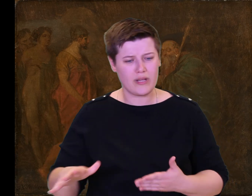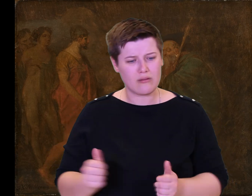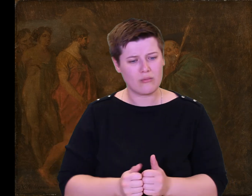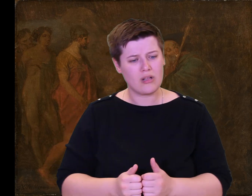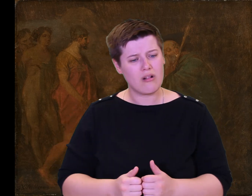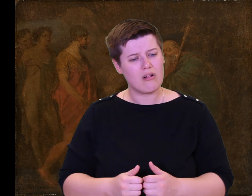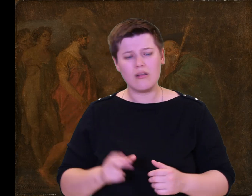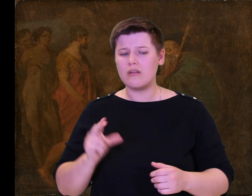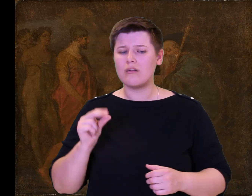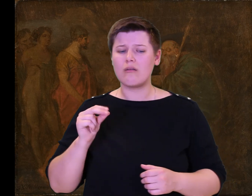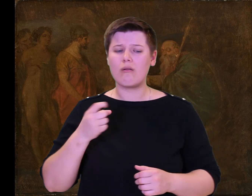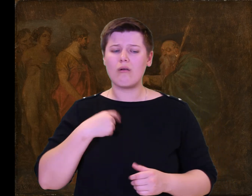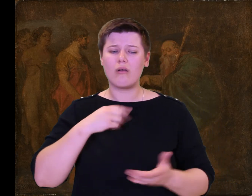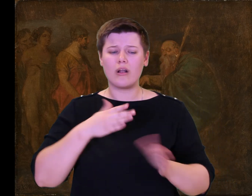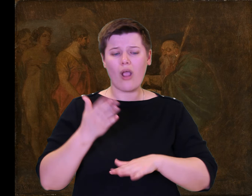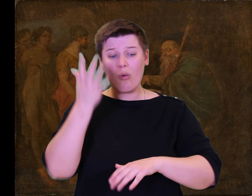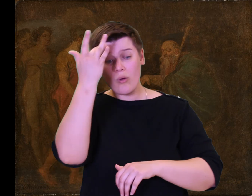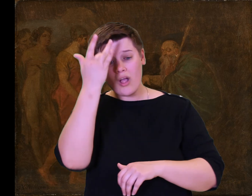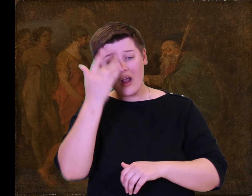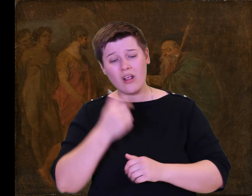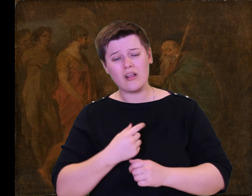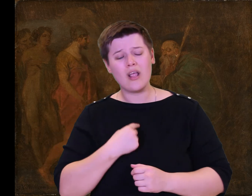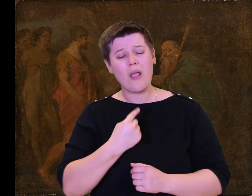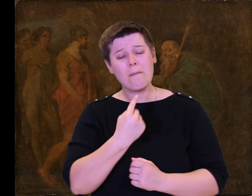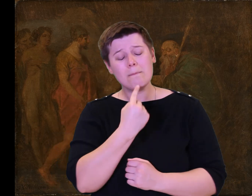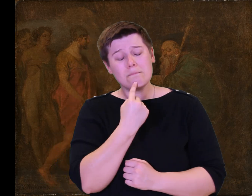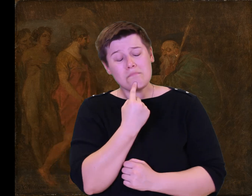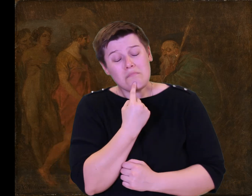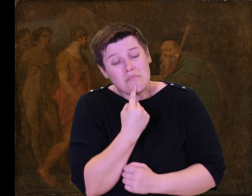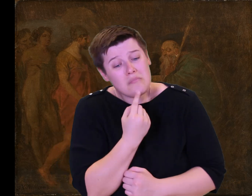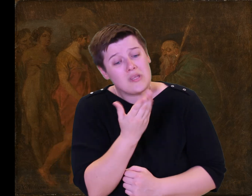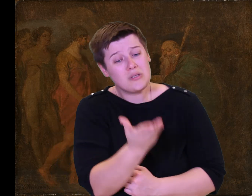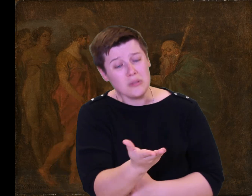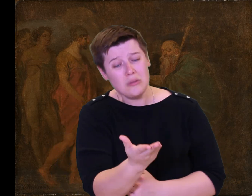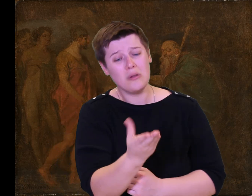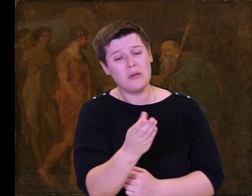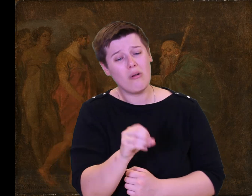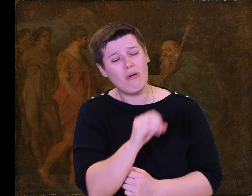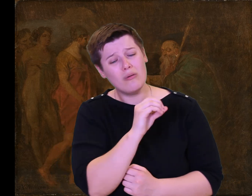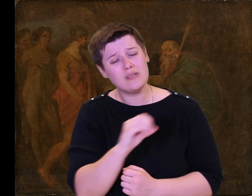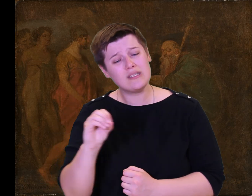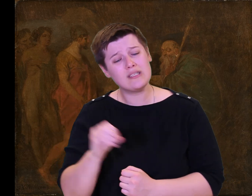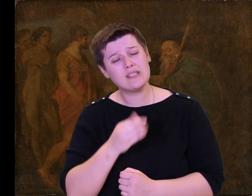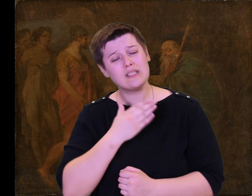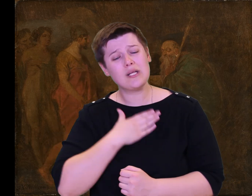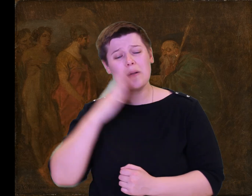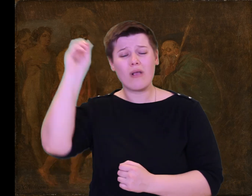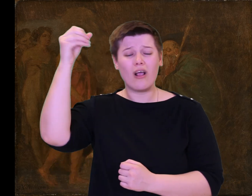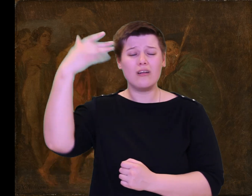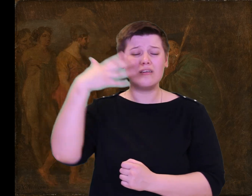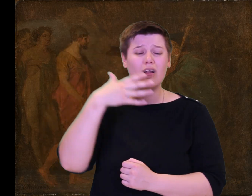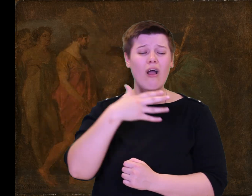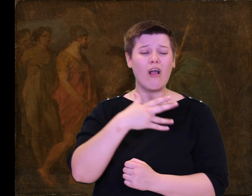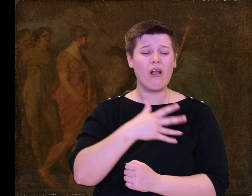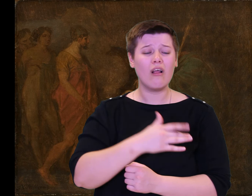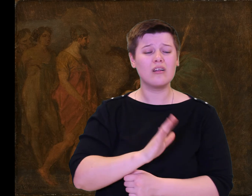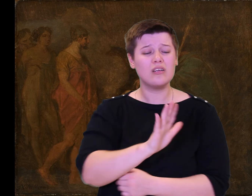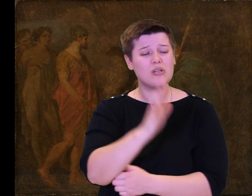with long and cruel wasting. No, it was missing you, Odysseus, my